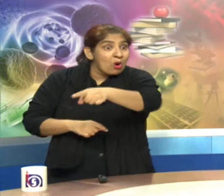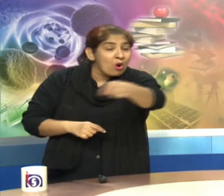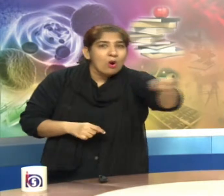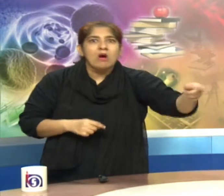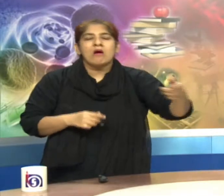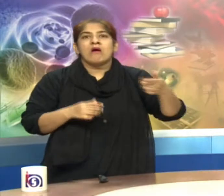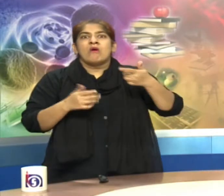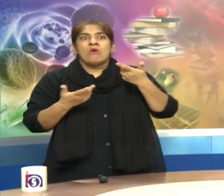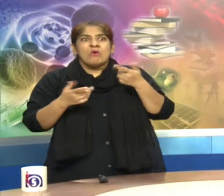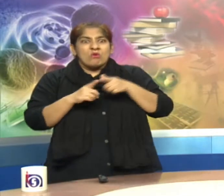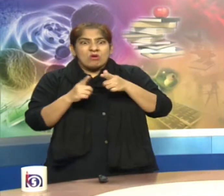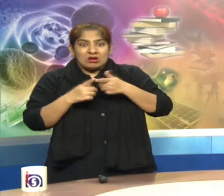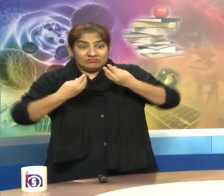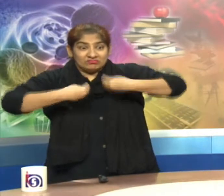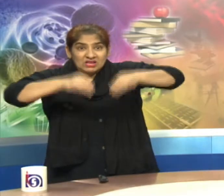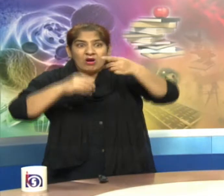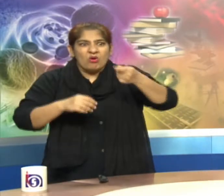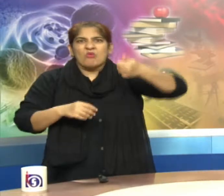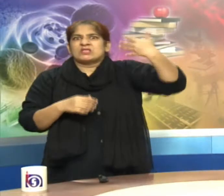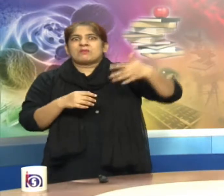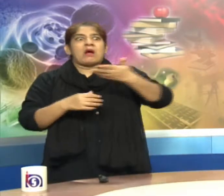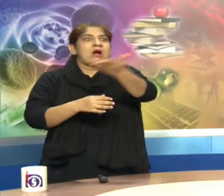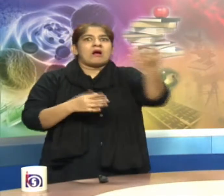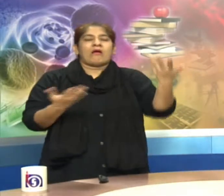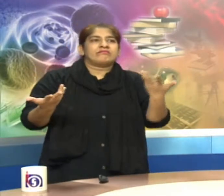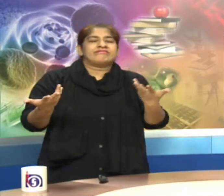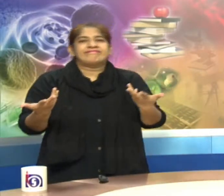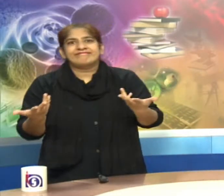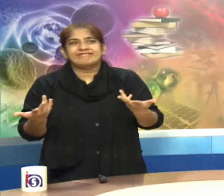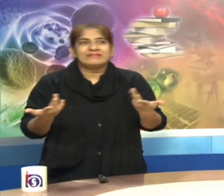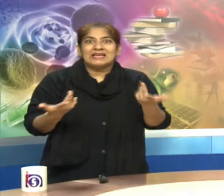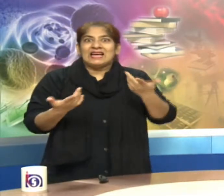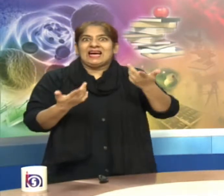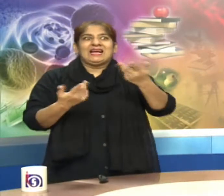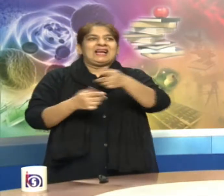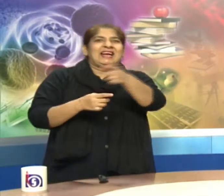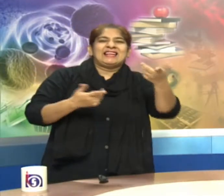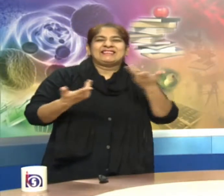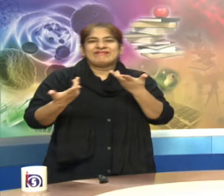a benefit for the company or the enterprise person.